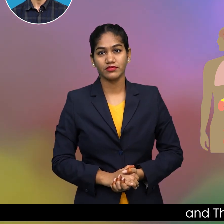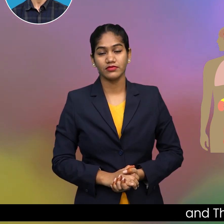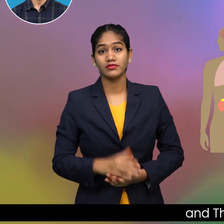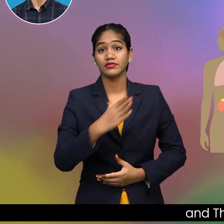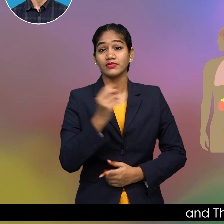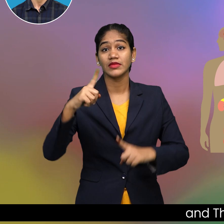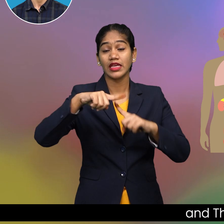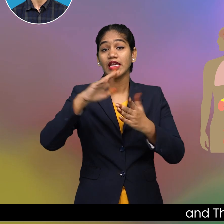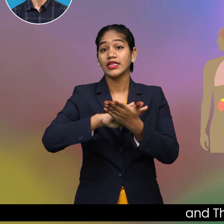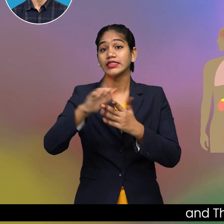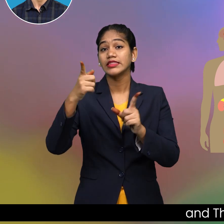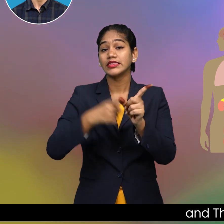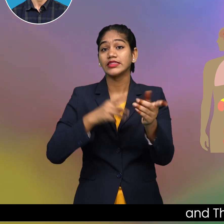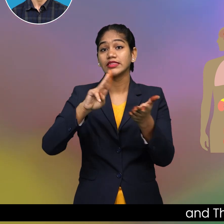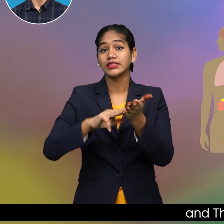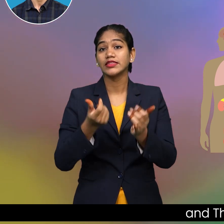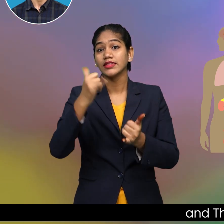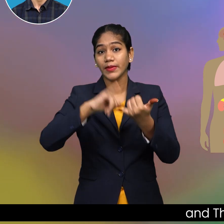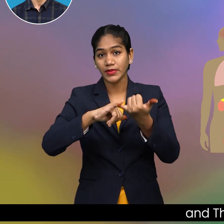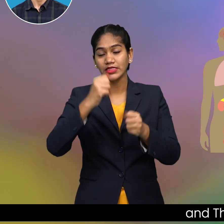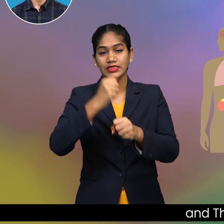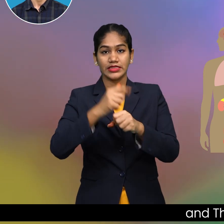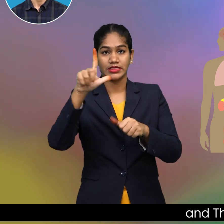And thymus gland.